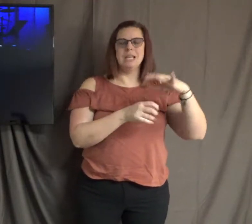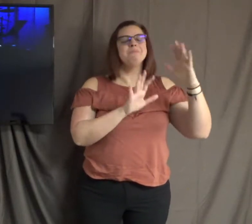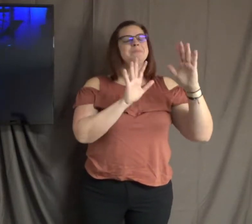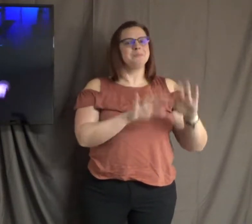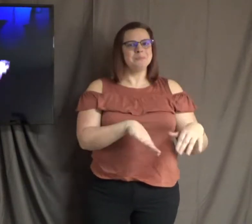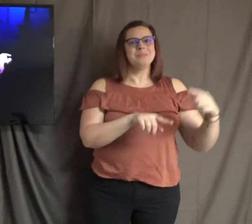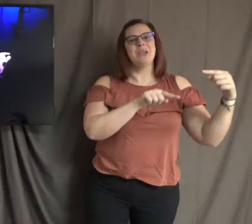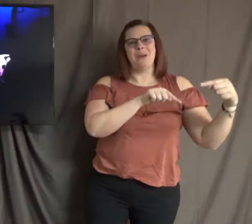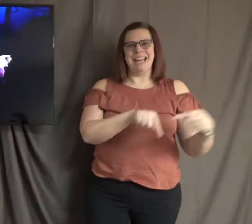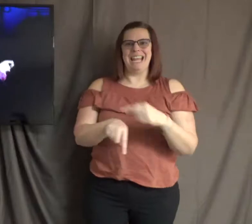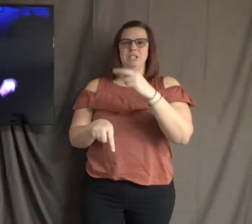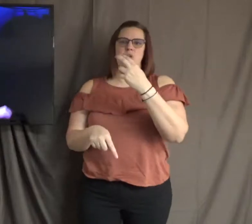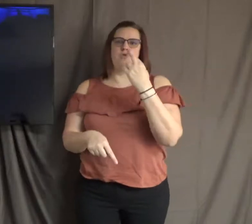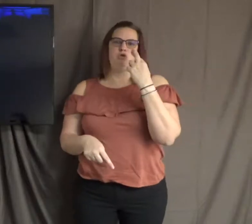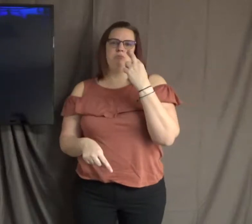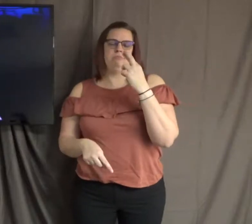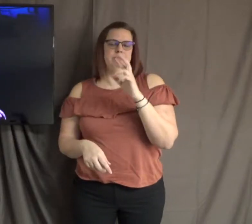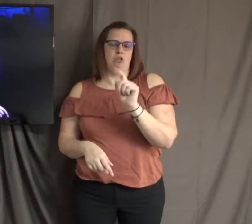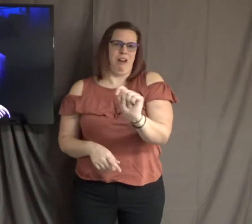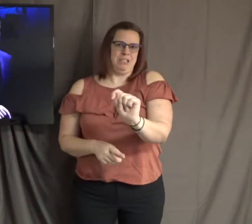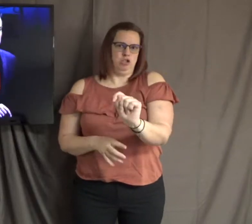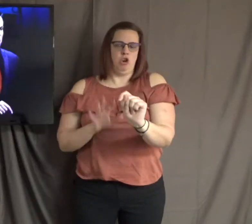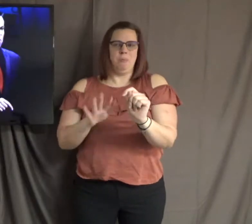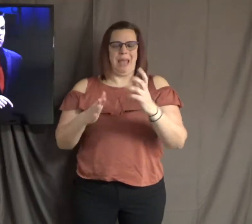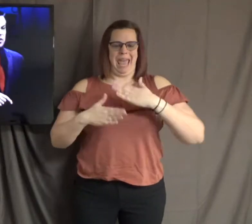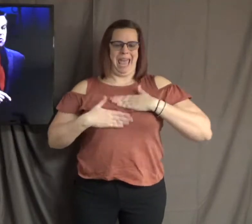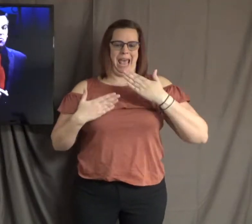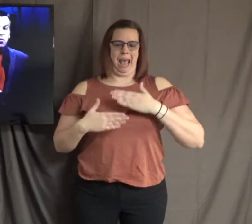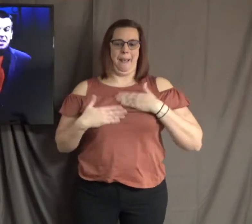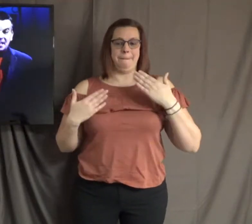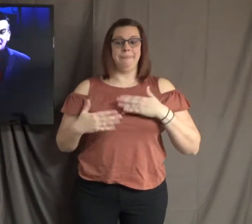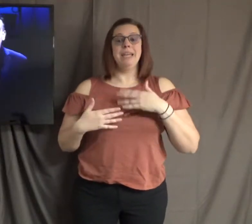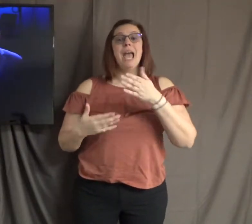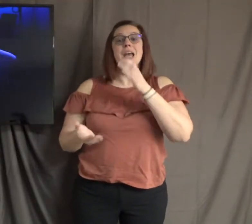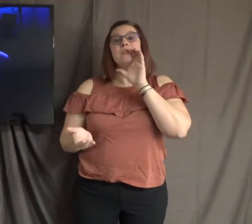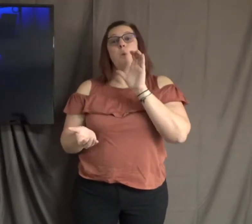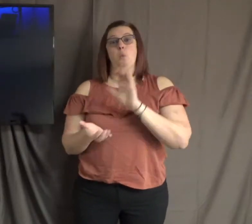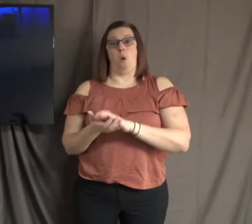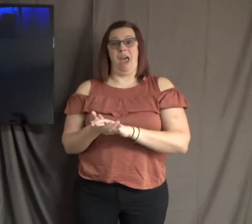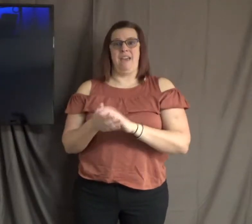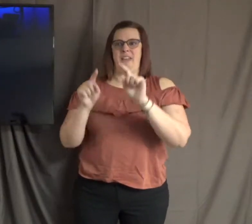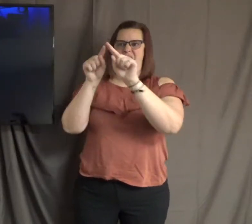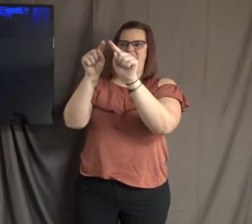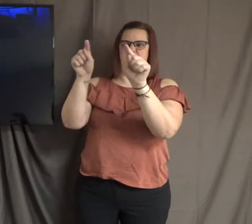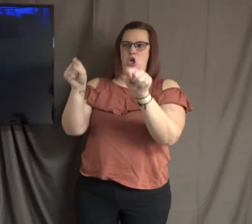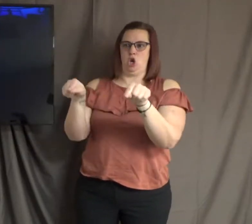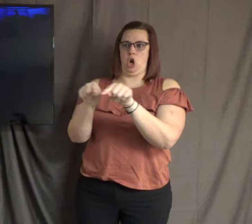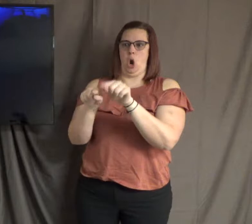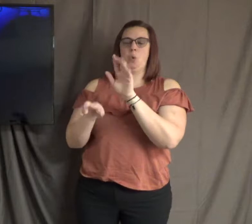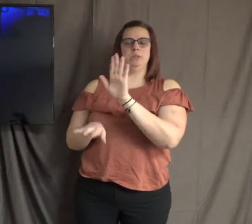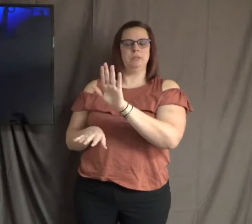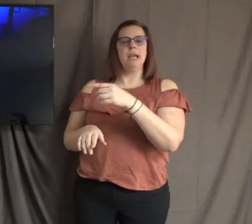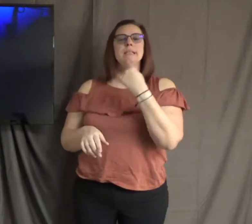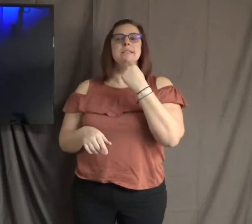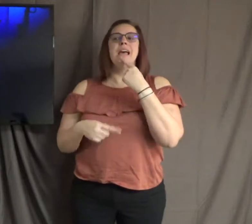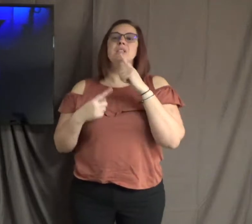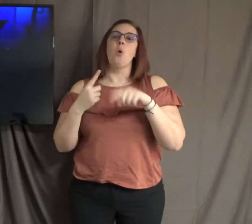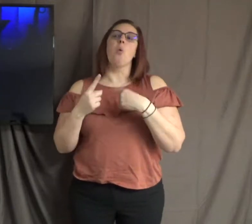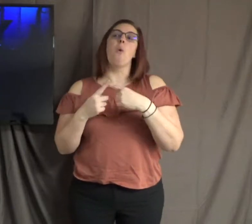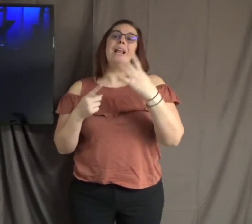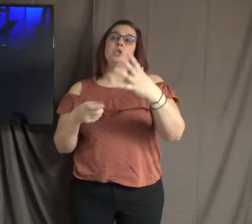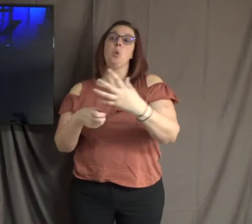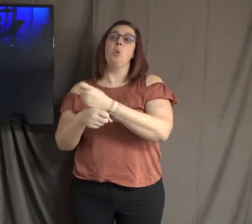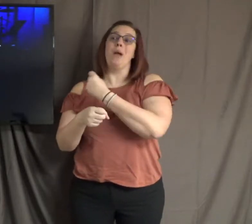happy, and his wife had left him a little note there. It said, "When you win, brag gently. When